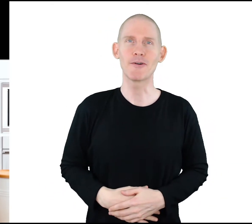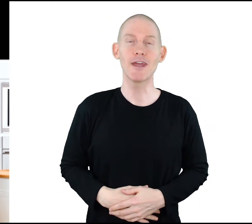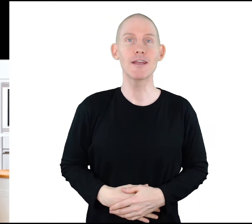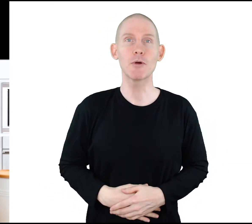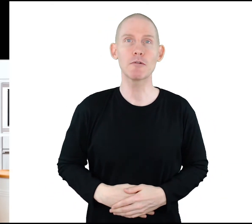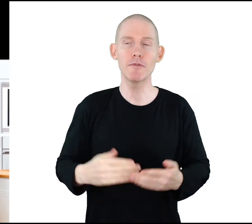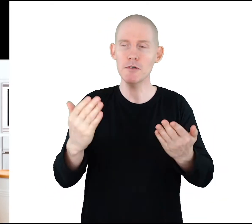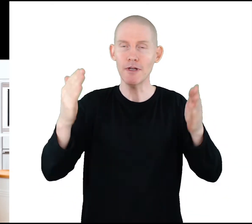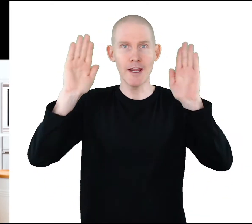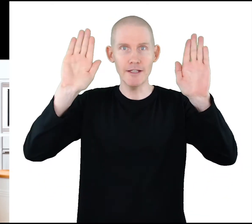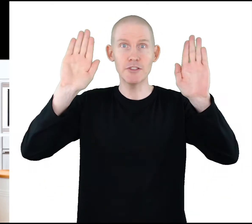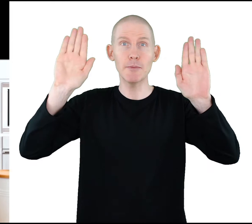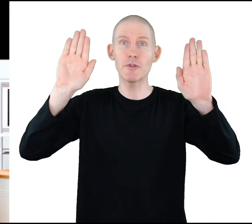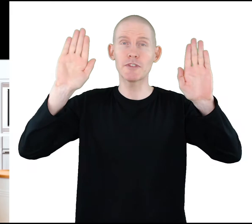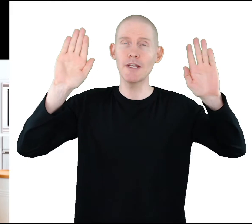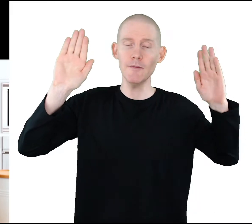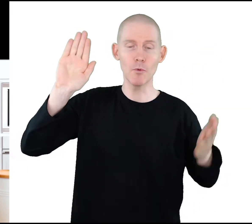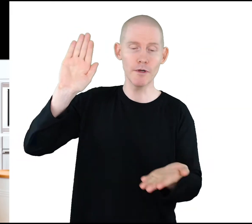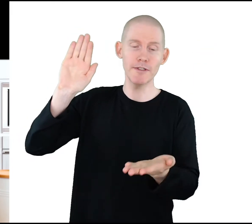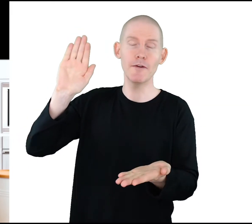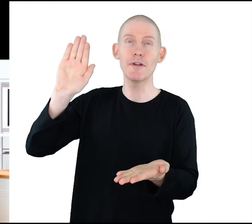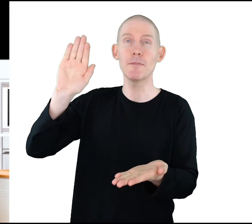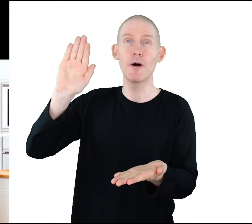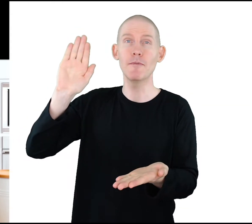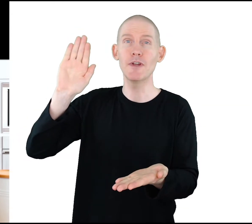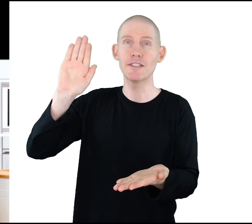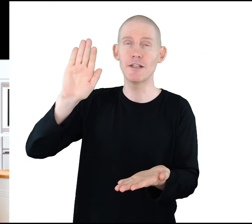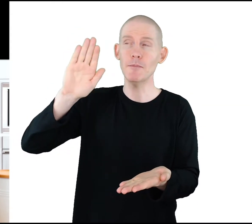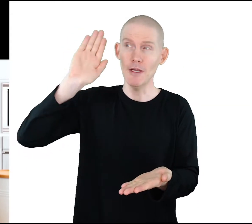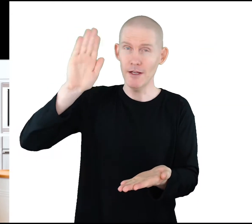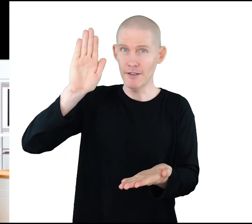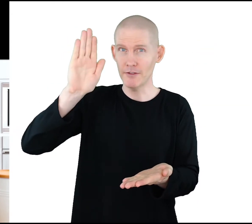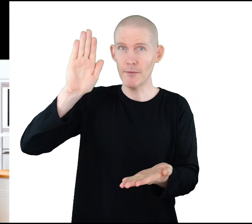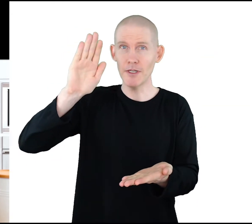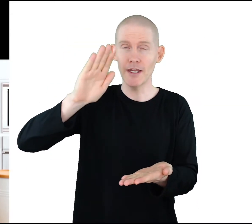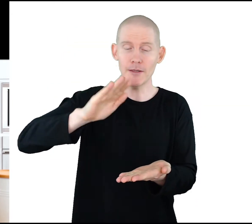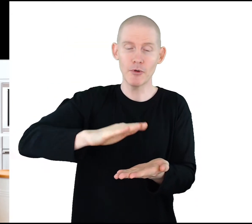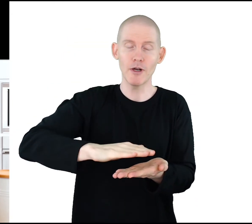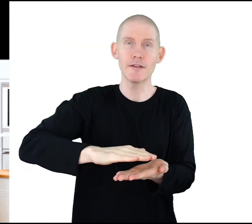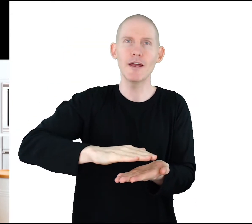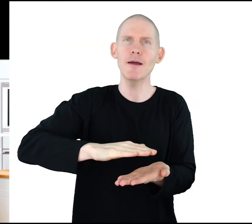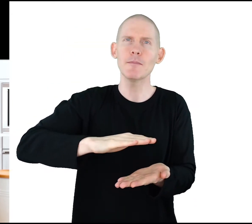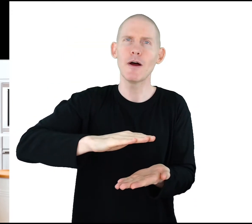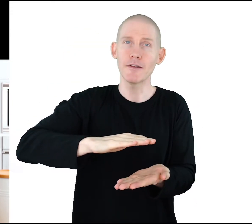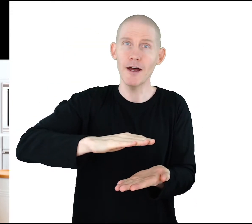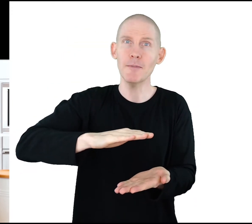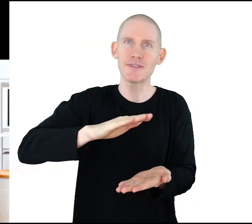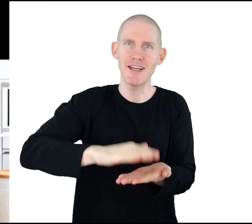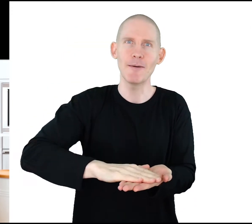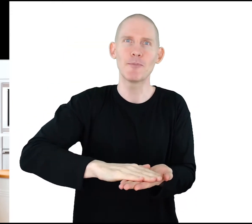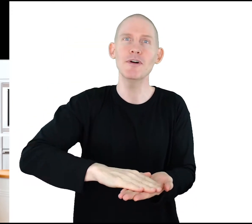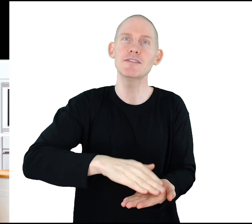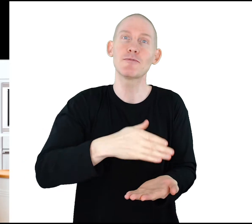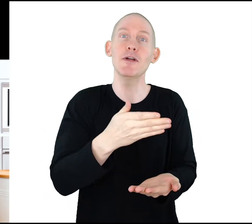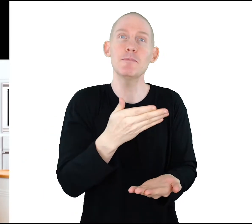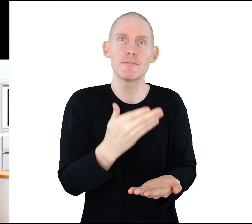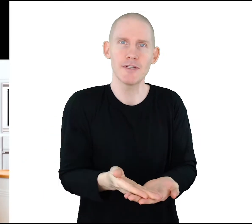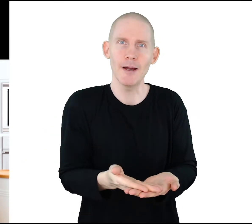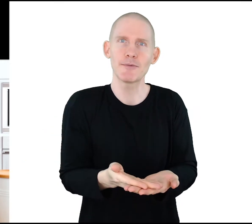Okay, quick review. Hand shapes are the same. 1 down there, palm facing up. Dominant hand, put it on top, tap once, flip, tap